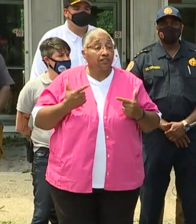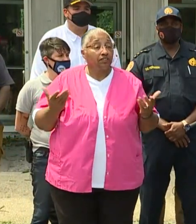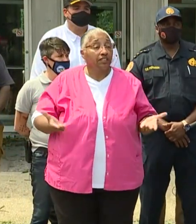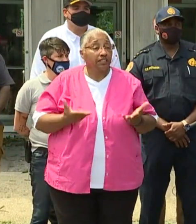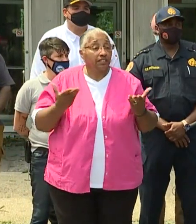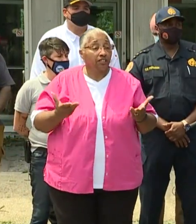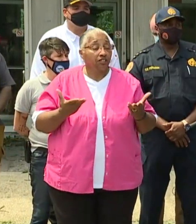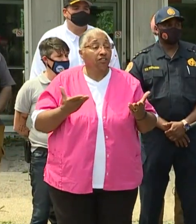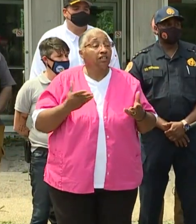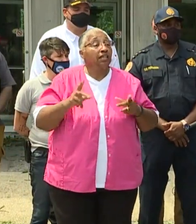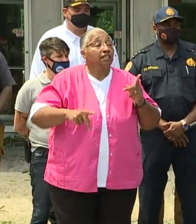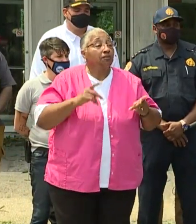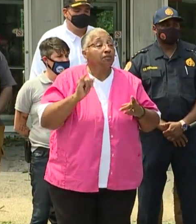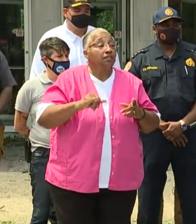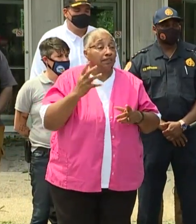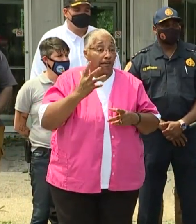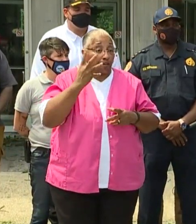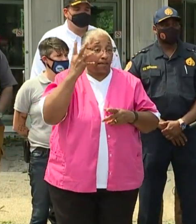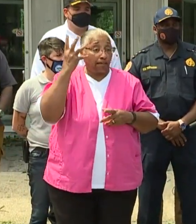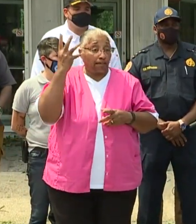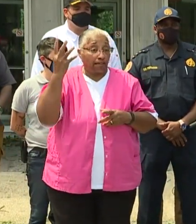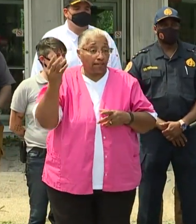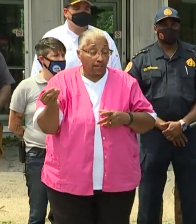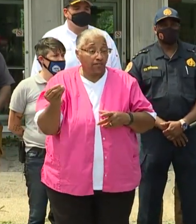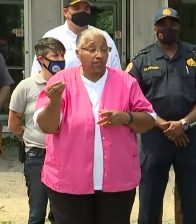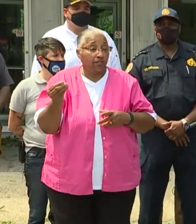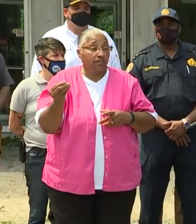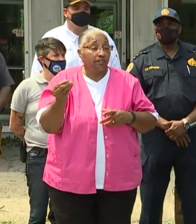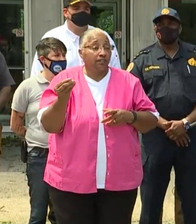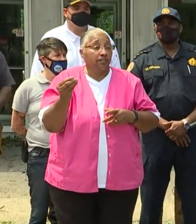our warnings, took our advice,